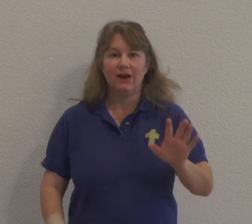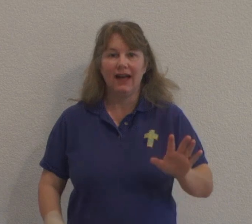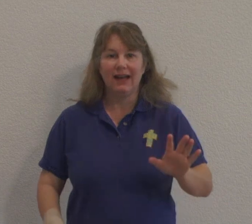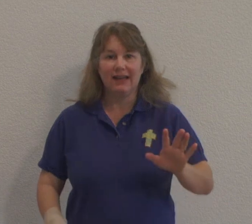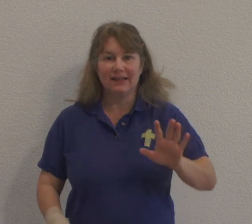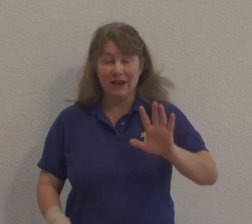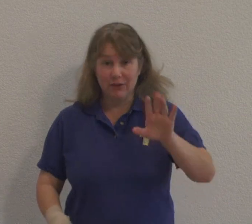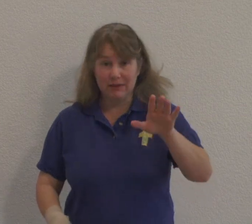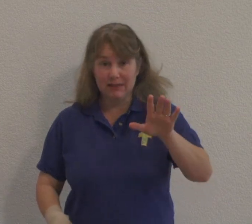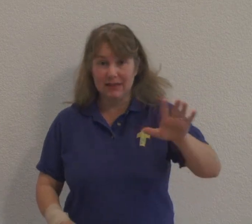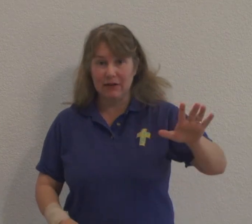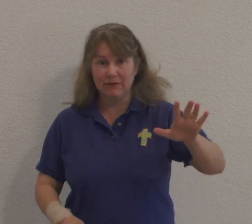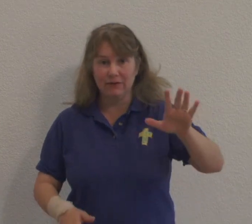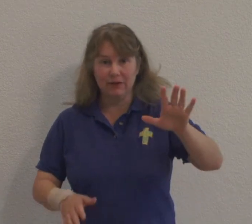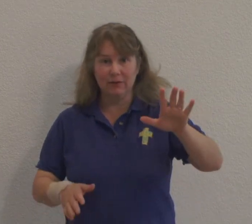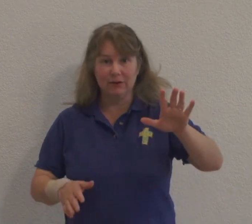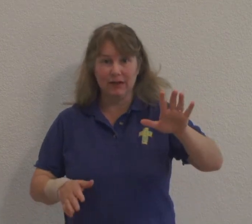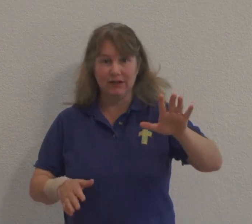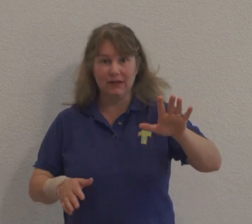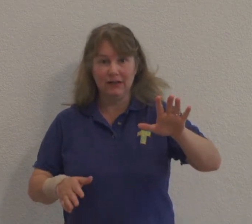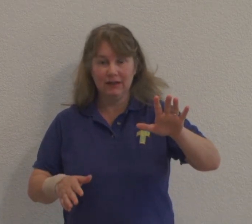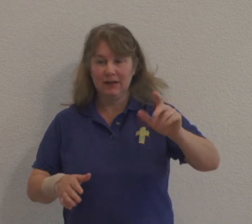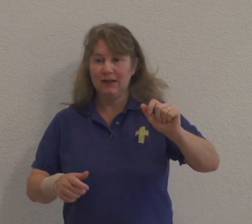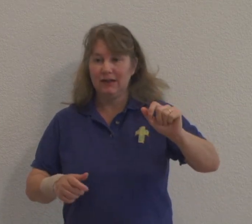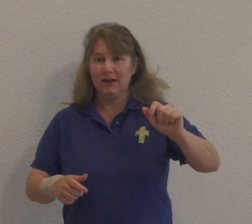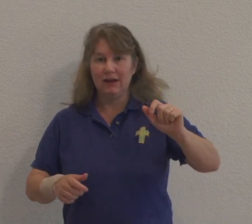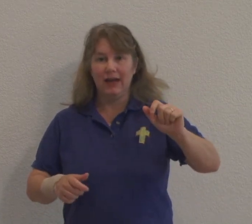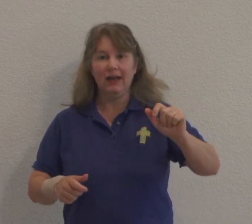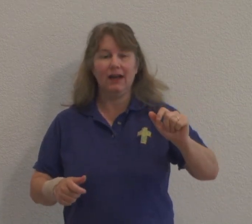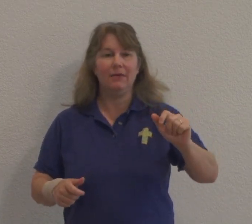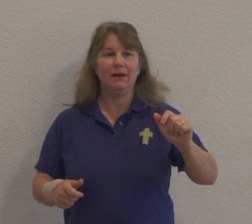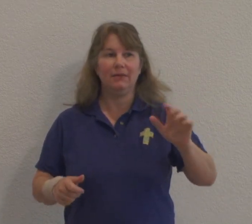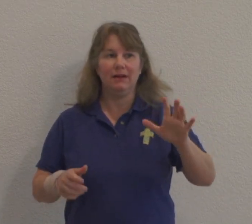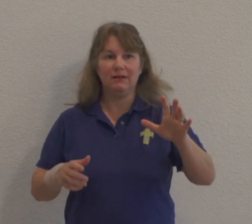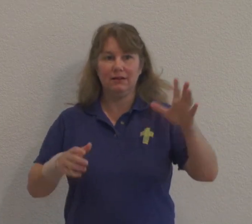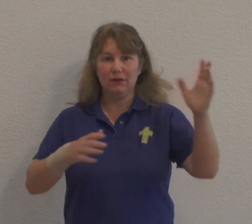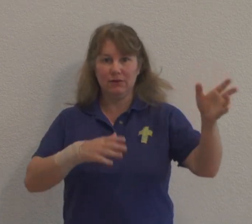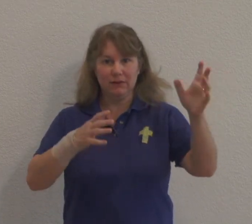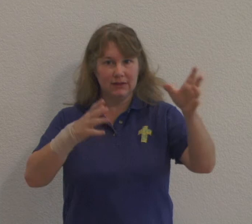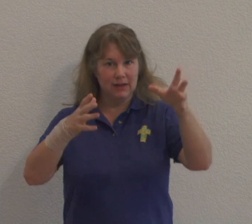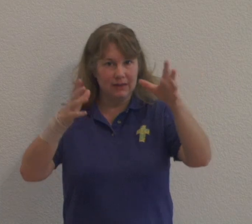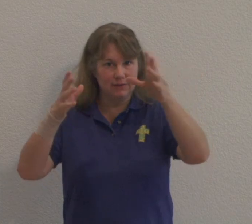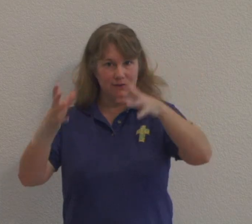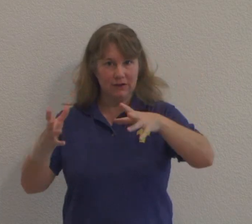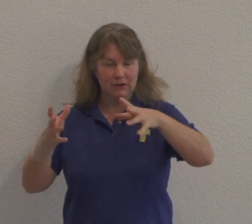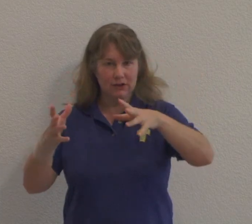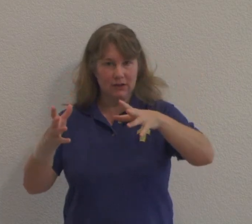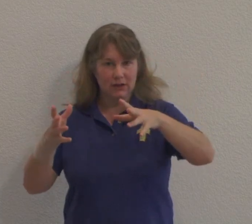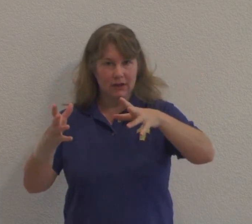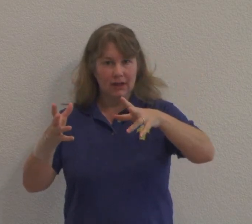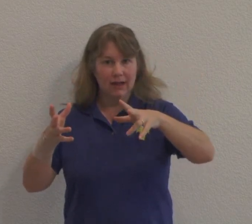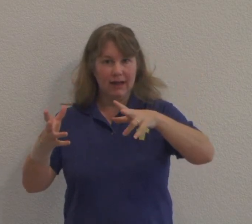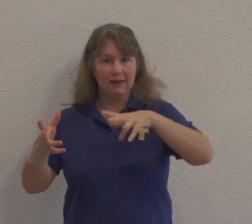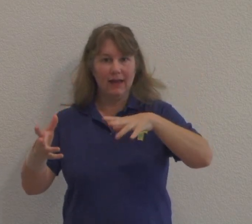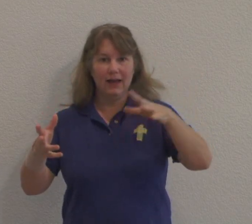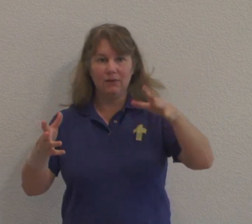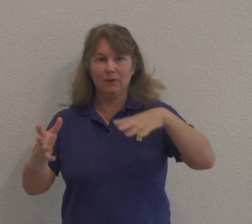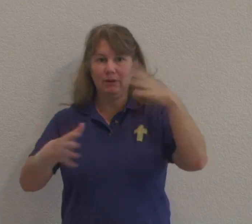So hi guys, I hope this is helpful for your production. Okay, I'm going to go through the signs first and then we'll put it